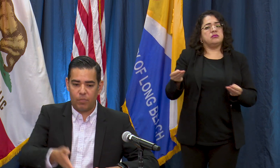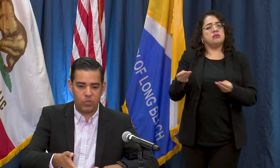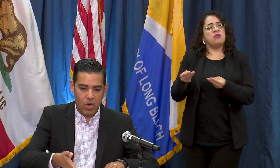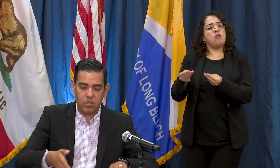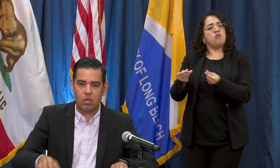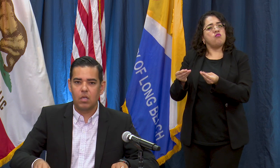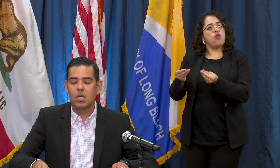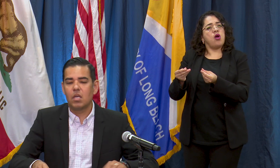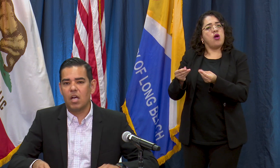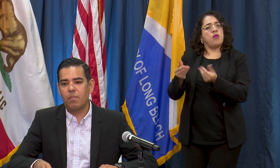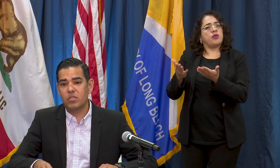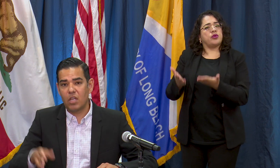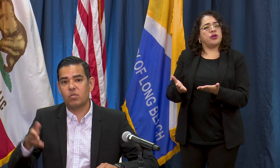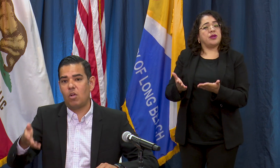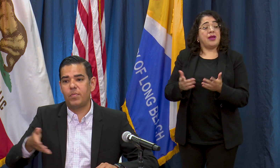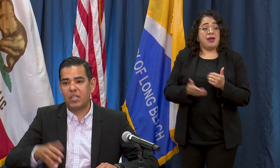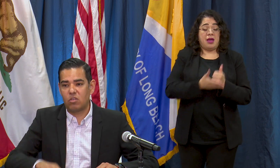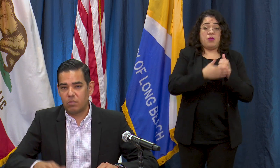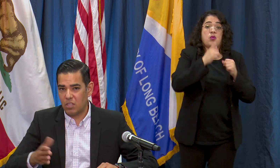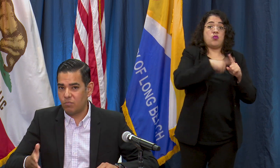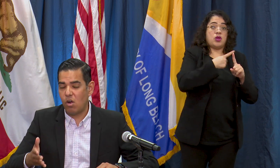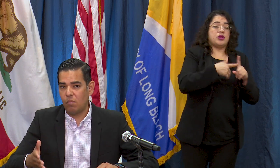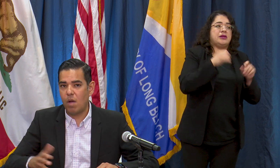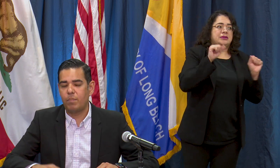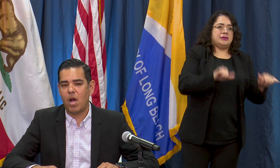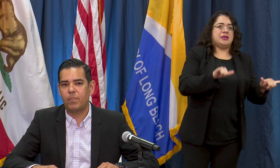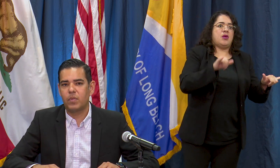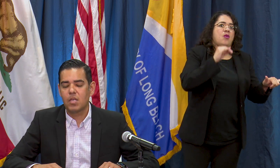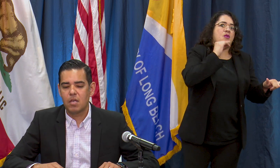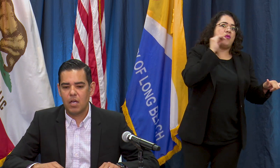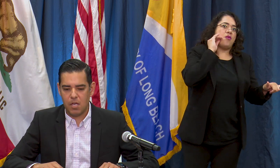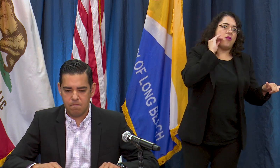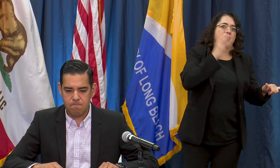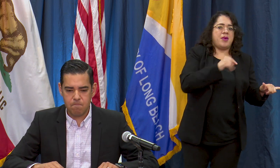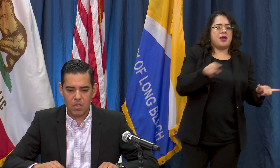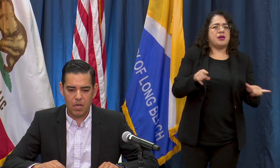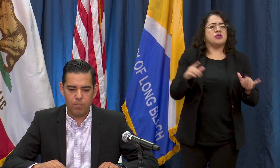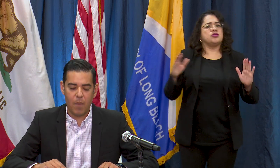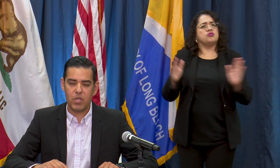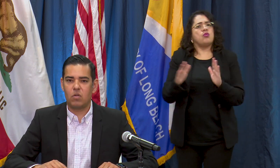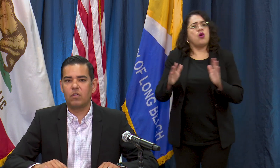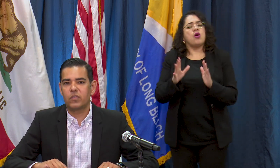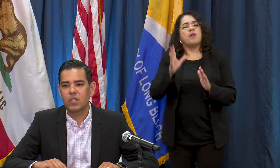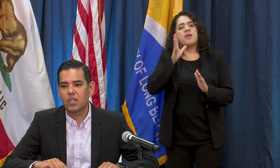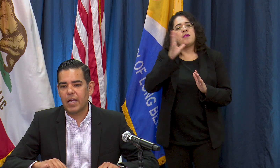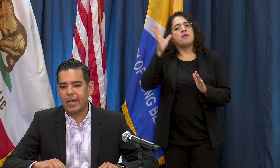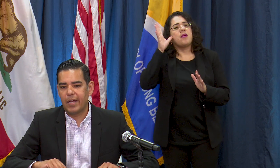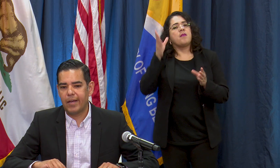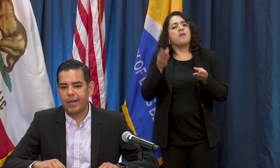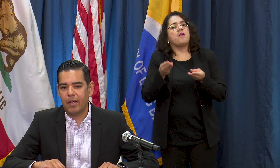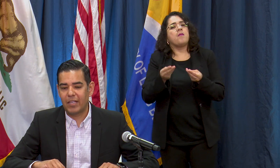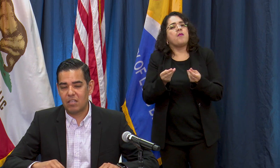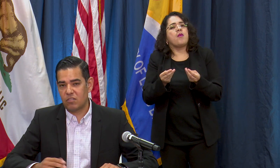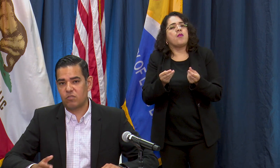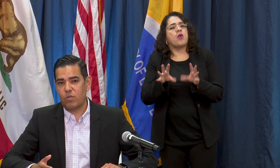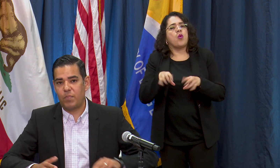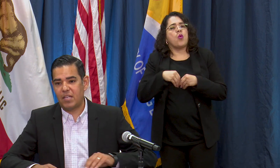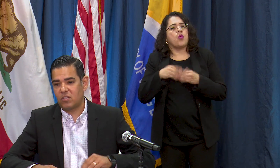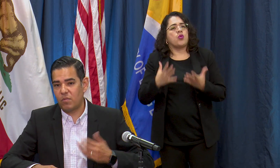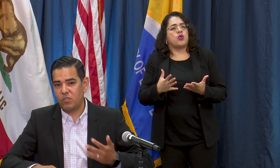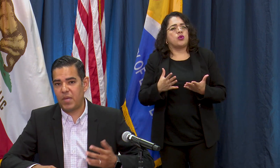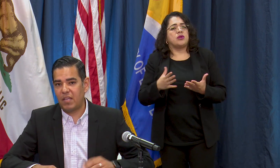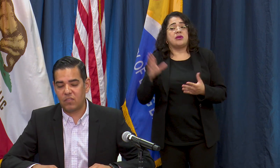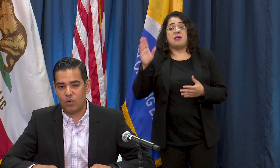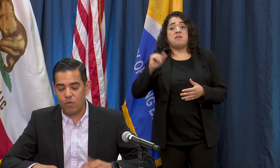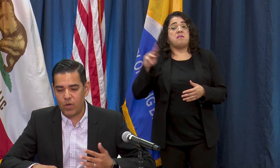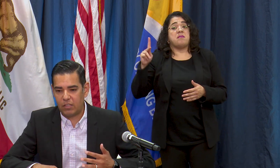not just helps the renter, but is also helping make sure some of these small mom and pop property owners get assistance from their banks.